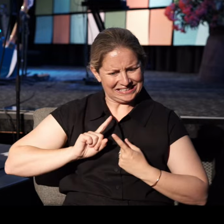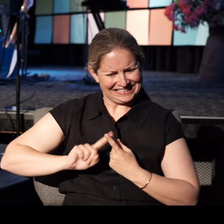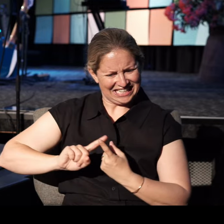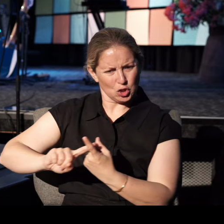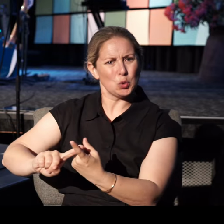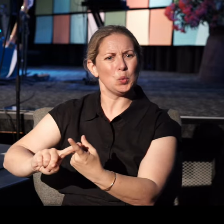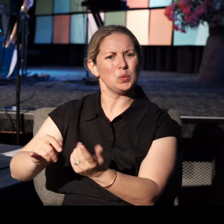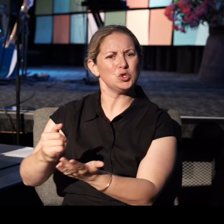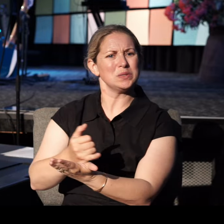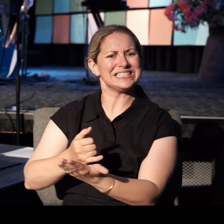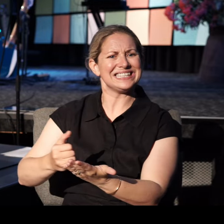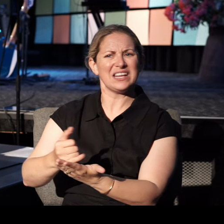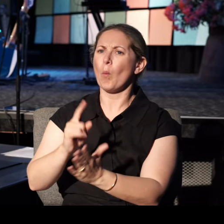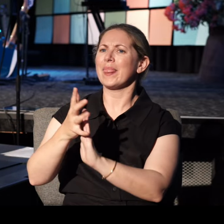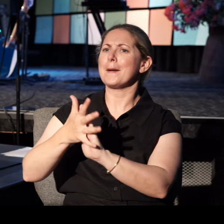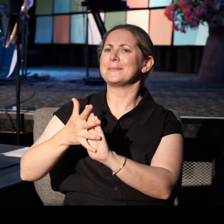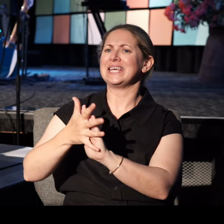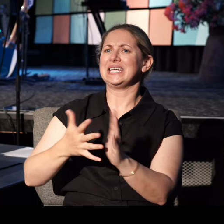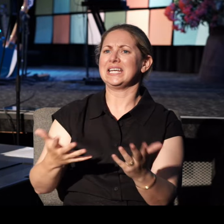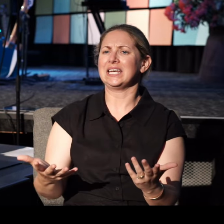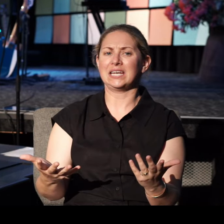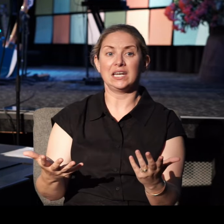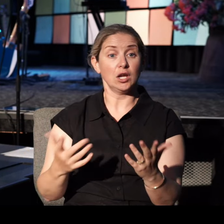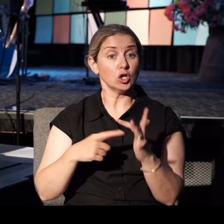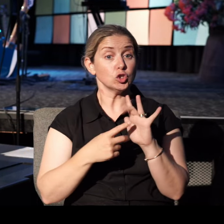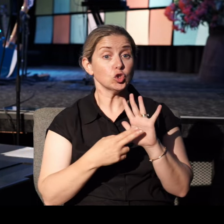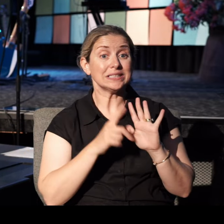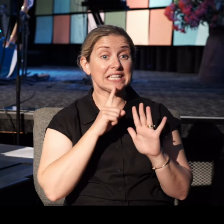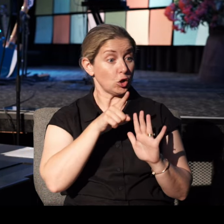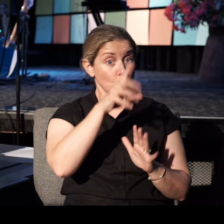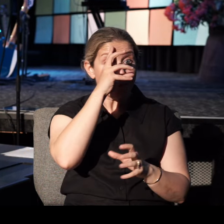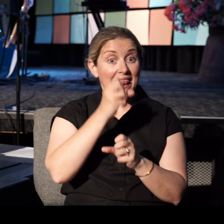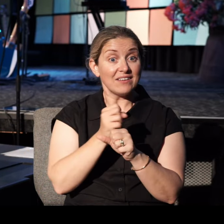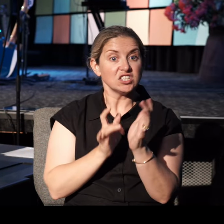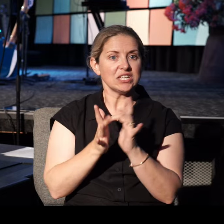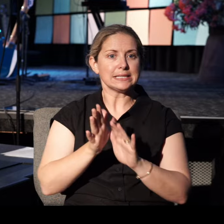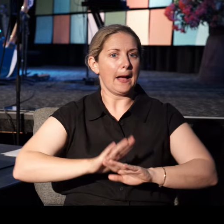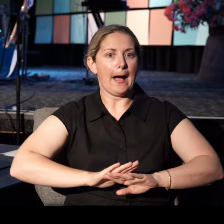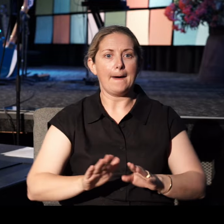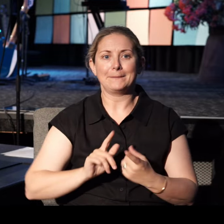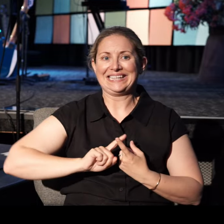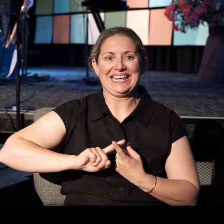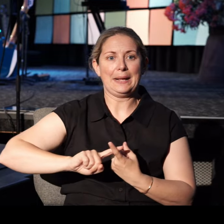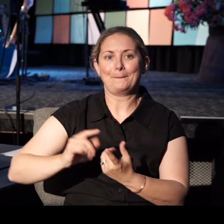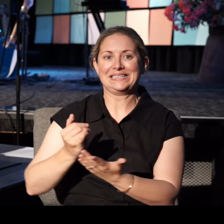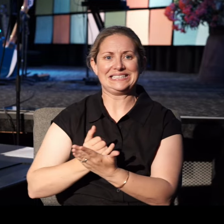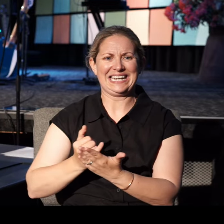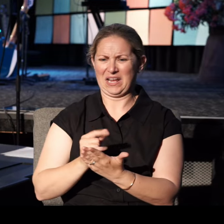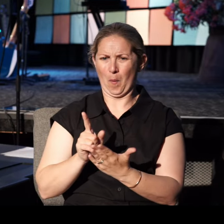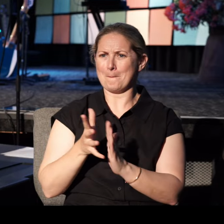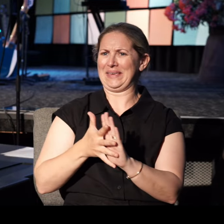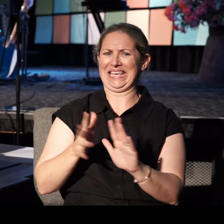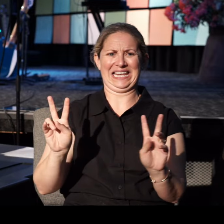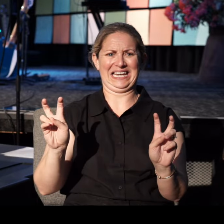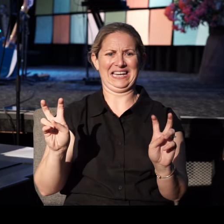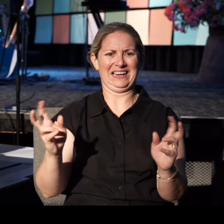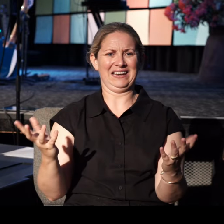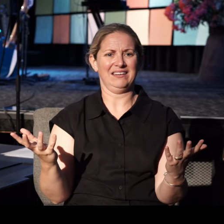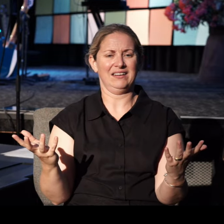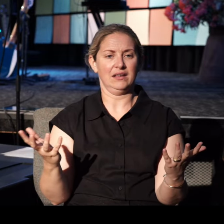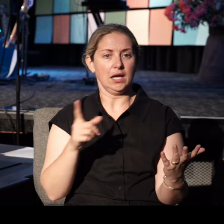When he says no one who lives in him keeps on sinning, what does he mean? What does he mean when he says no one